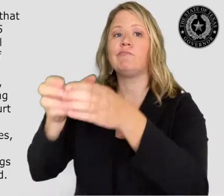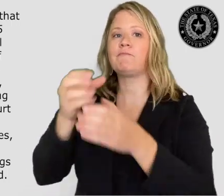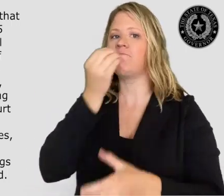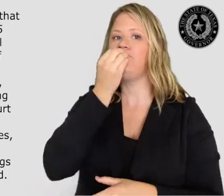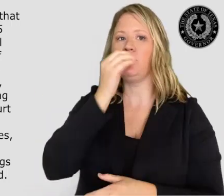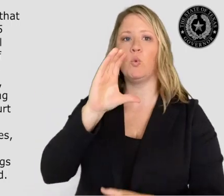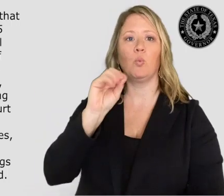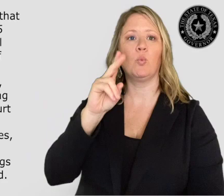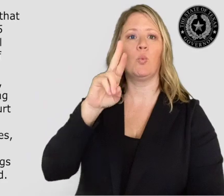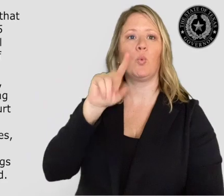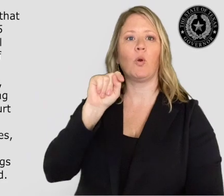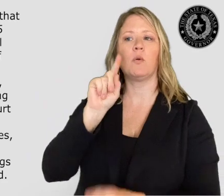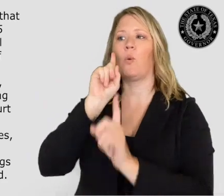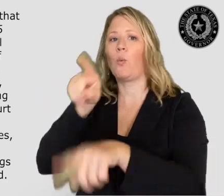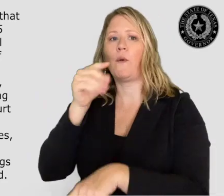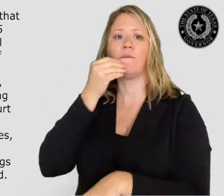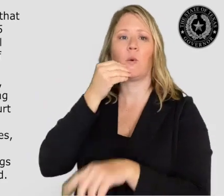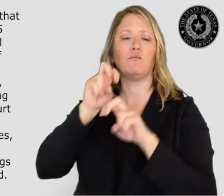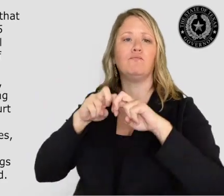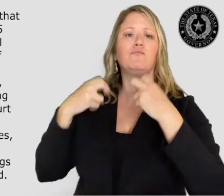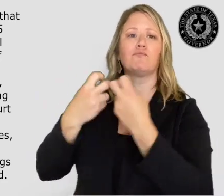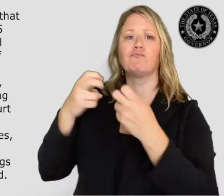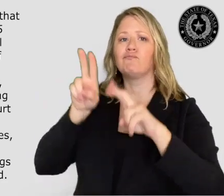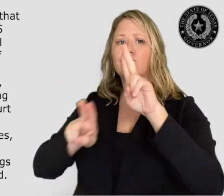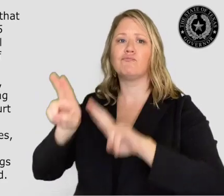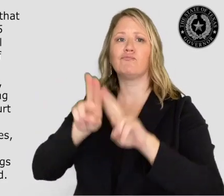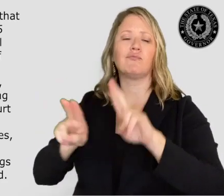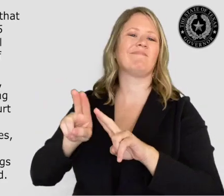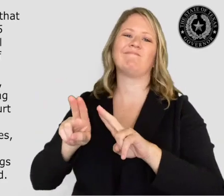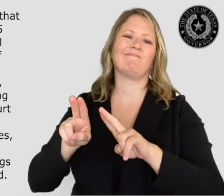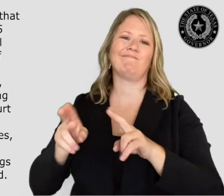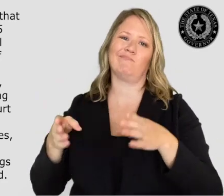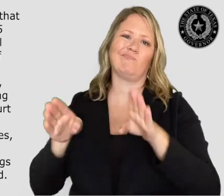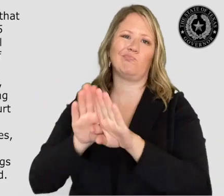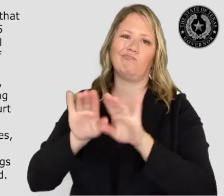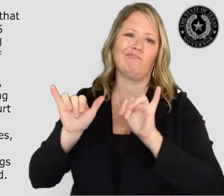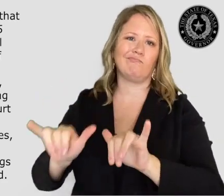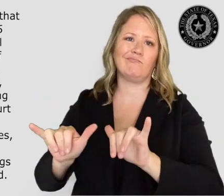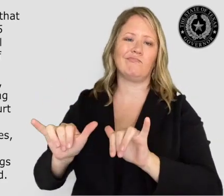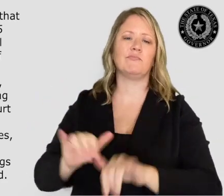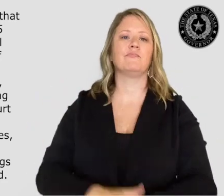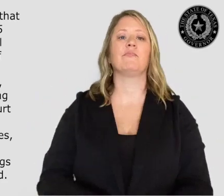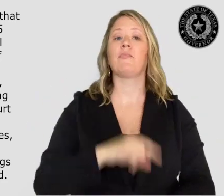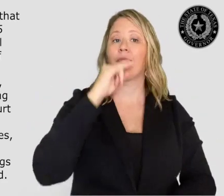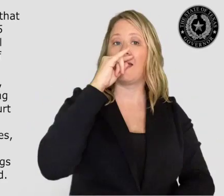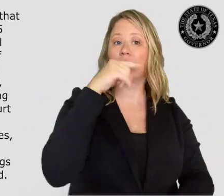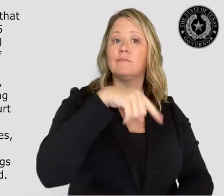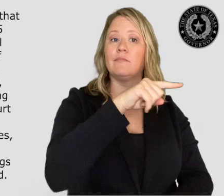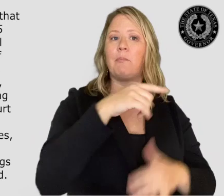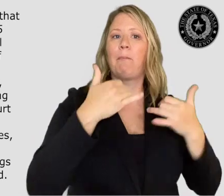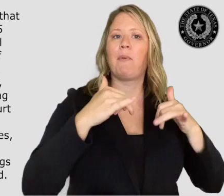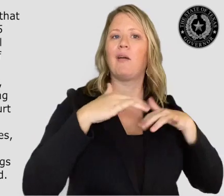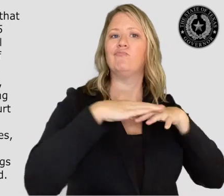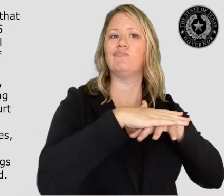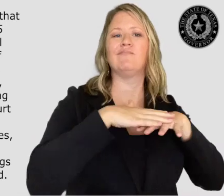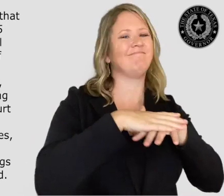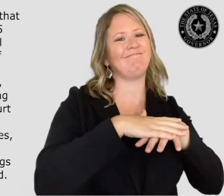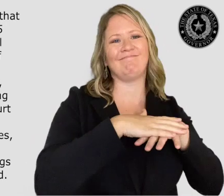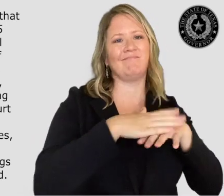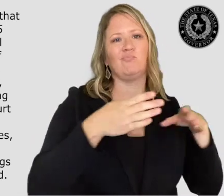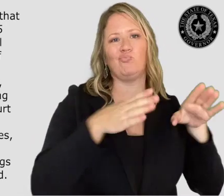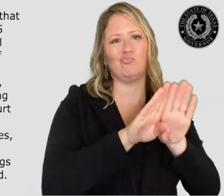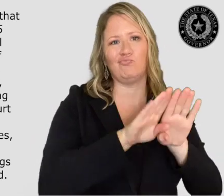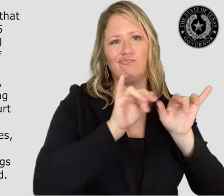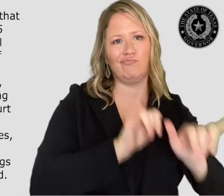provided, however, that within shopping malls, the food court dining areas, play areas, video arcades,